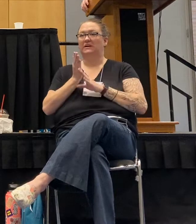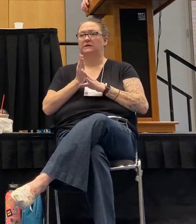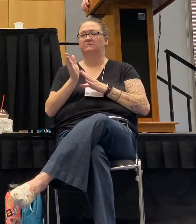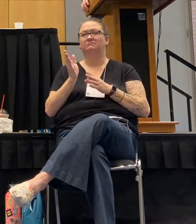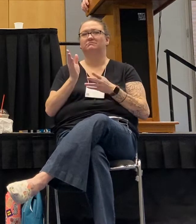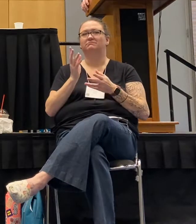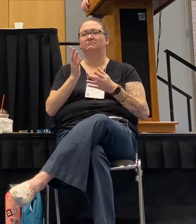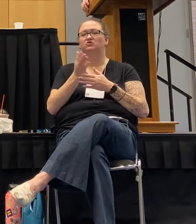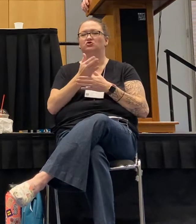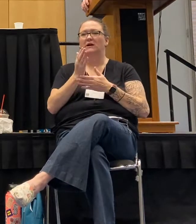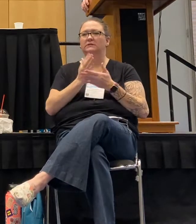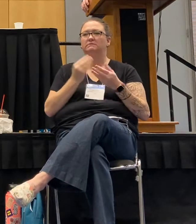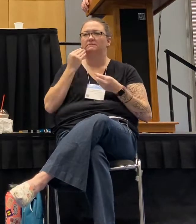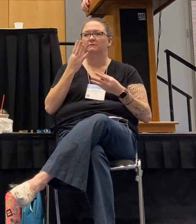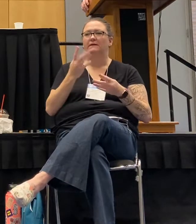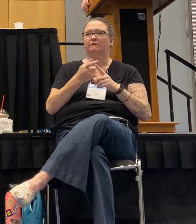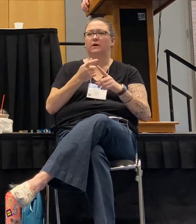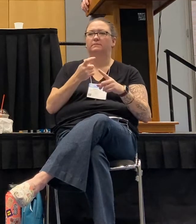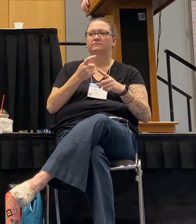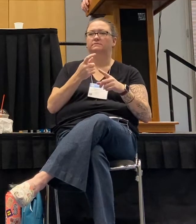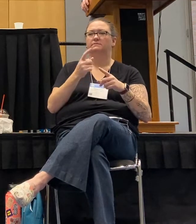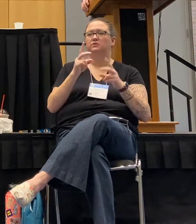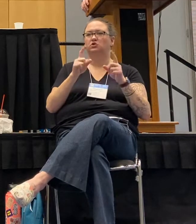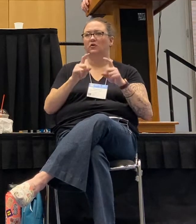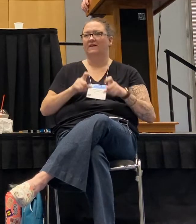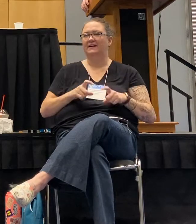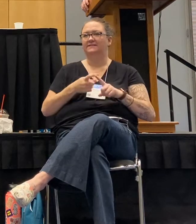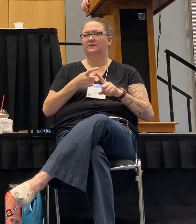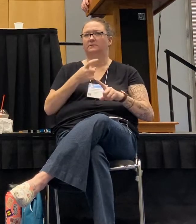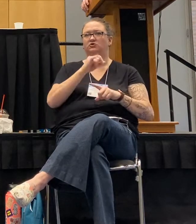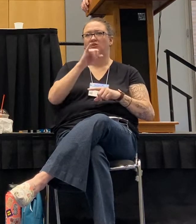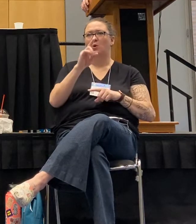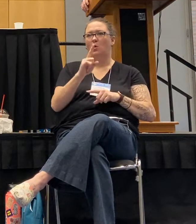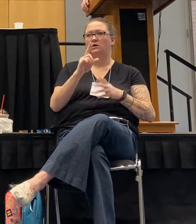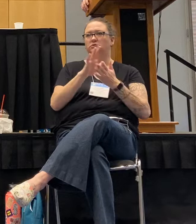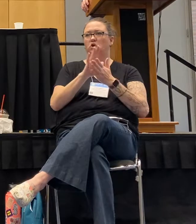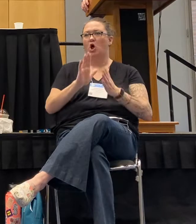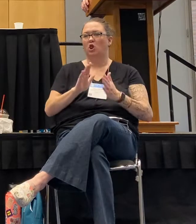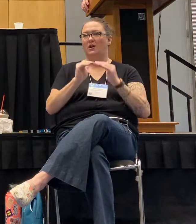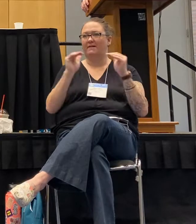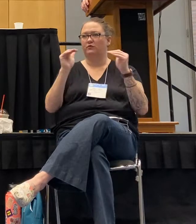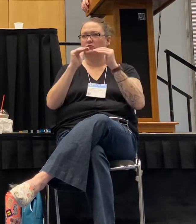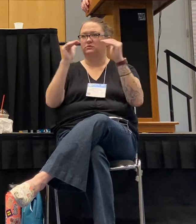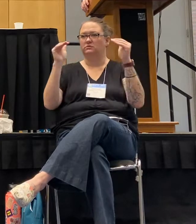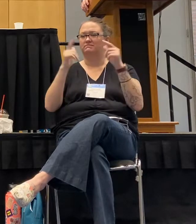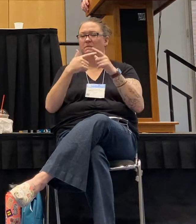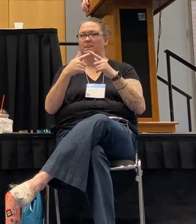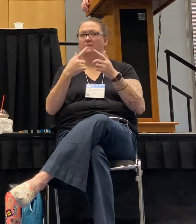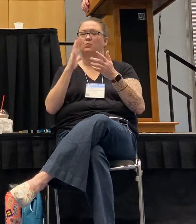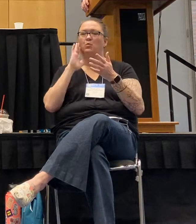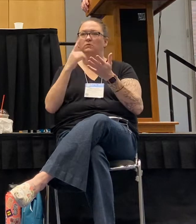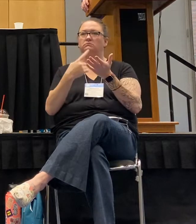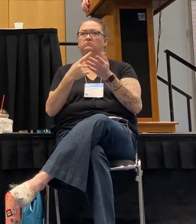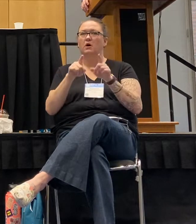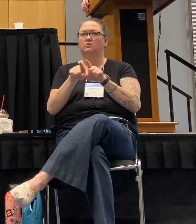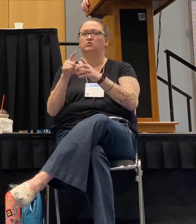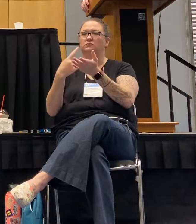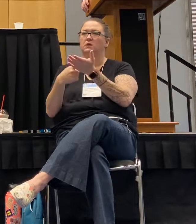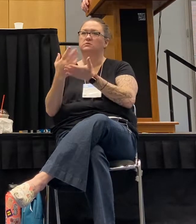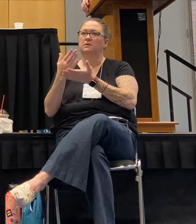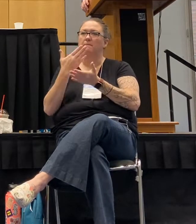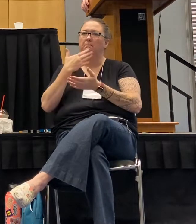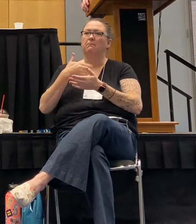that have been conducted on J-1 scholar levels. And then we're going to also talk about some of the best